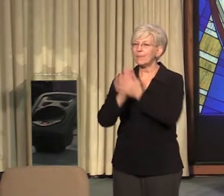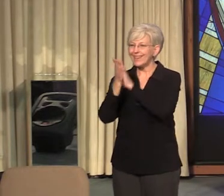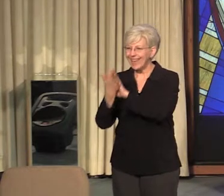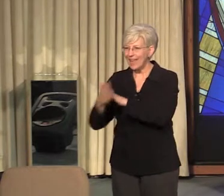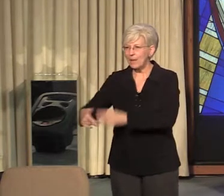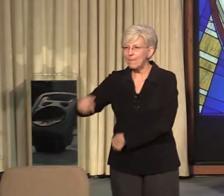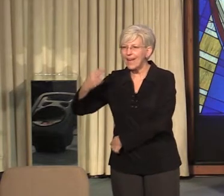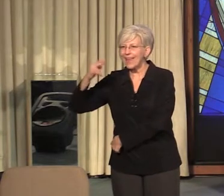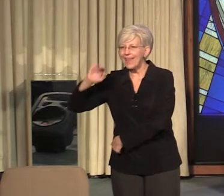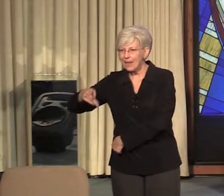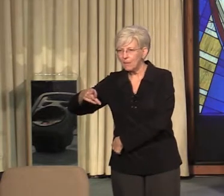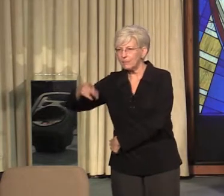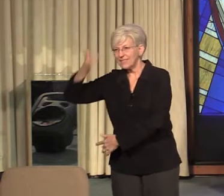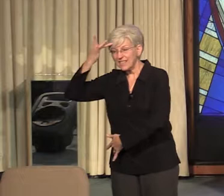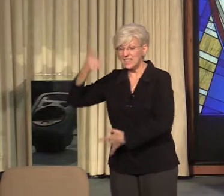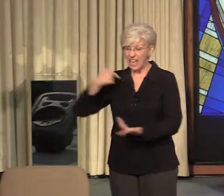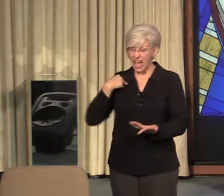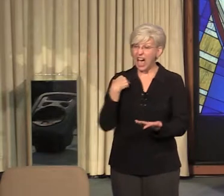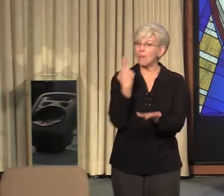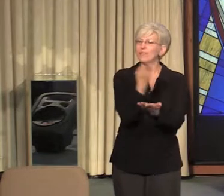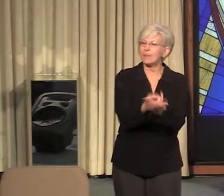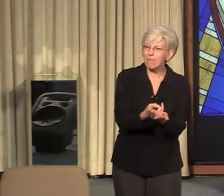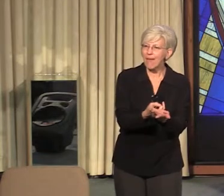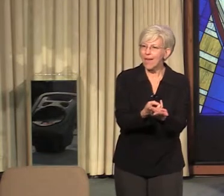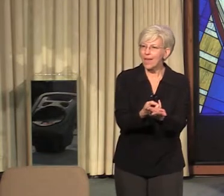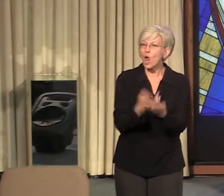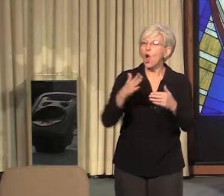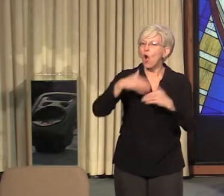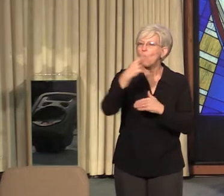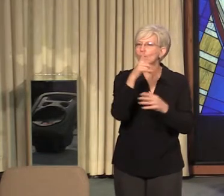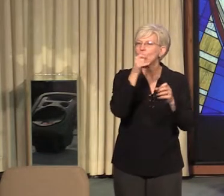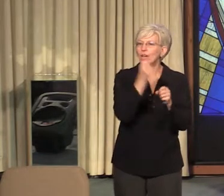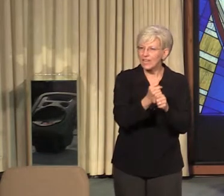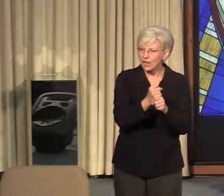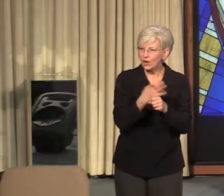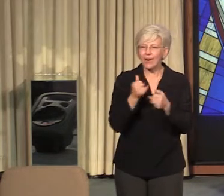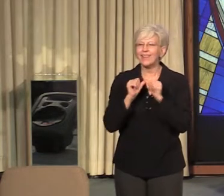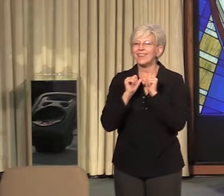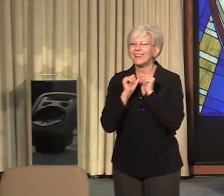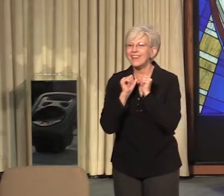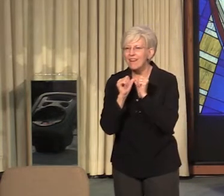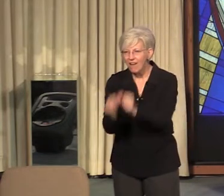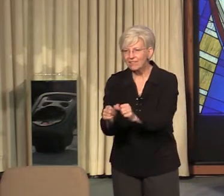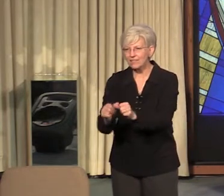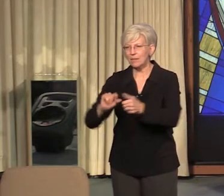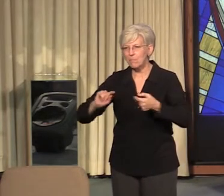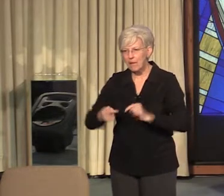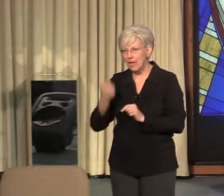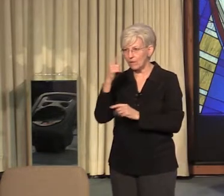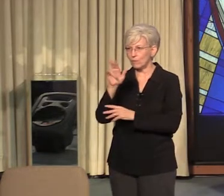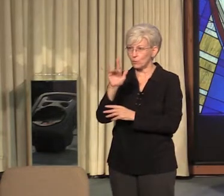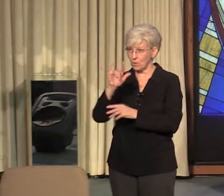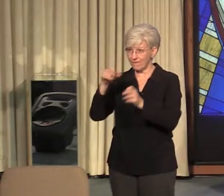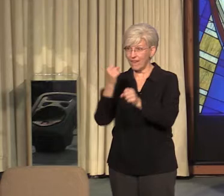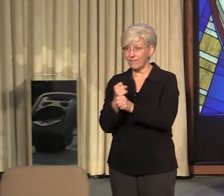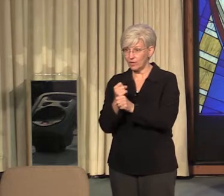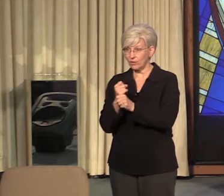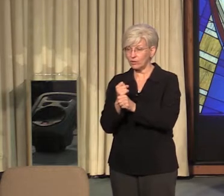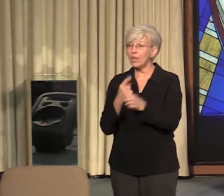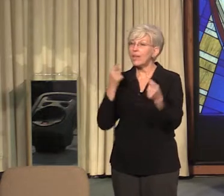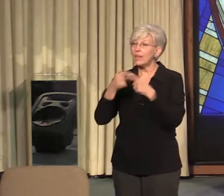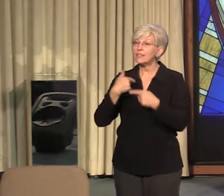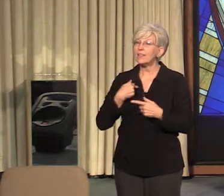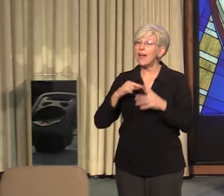bed over a year, and from that time, an invalid in constant pain for 25 years, or until I began